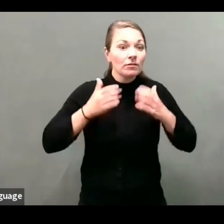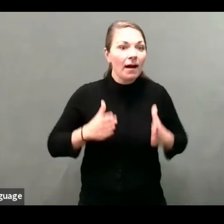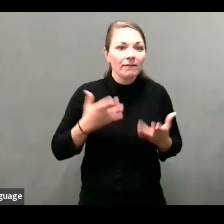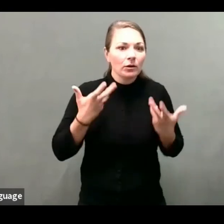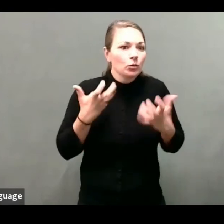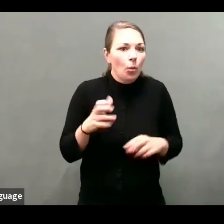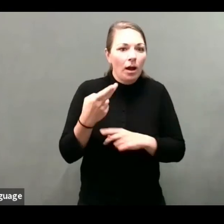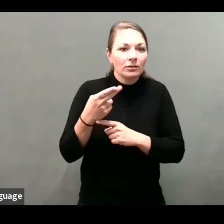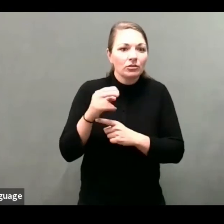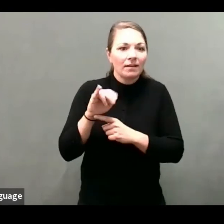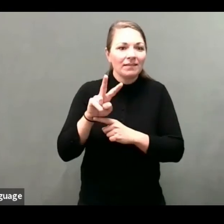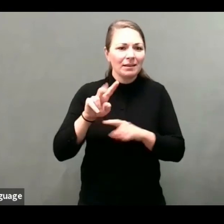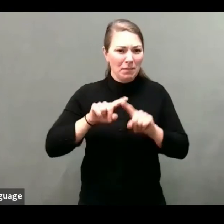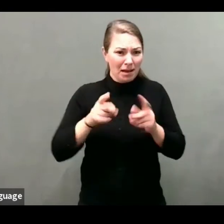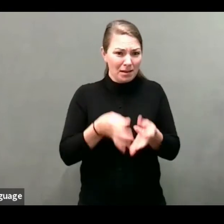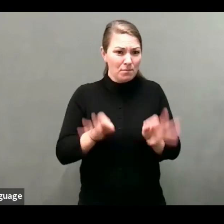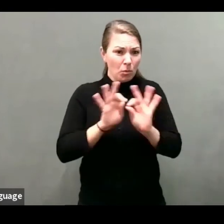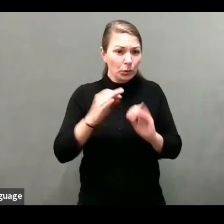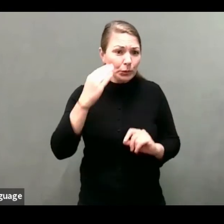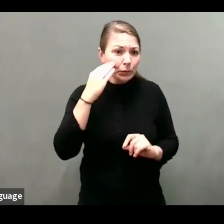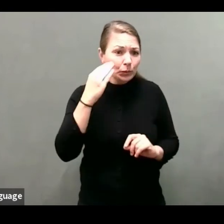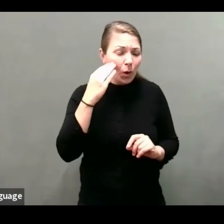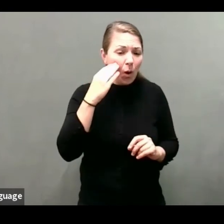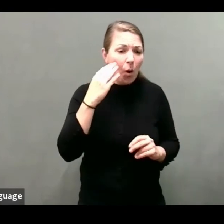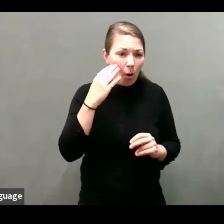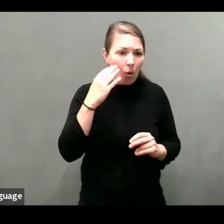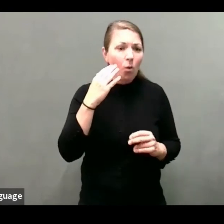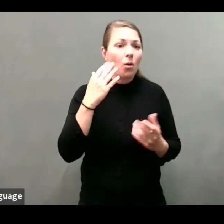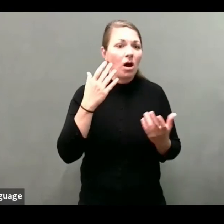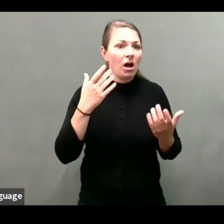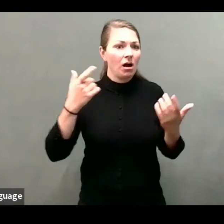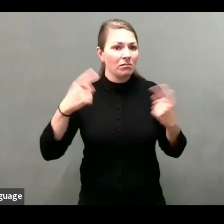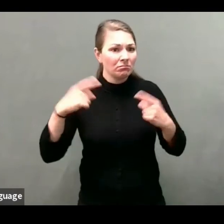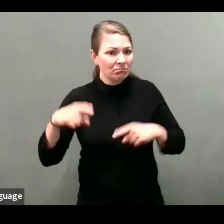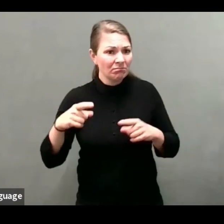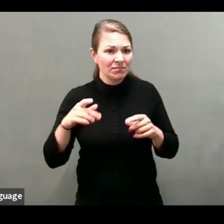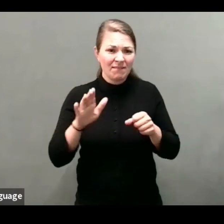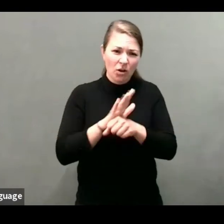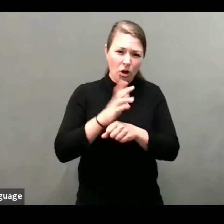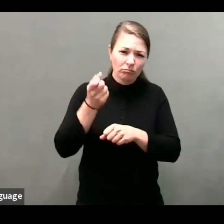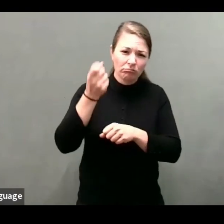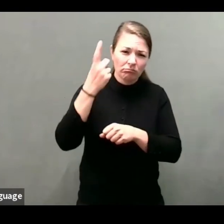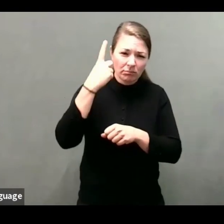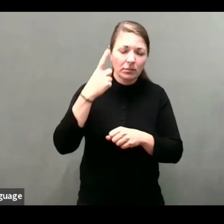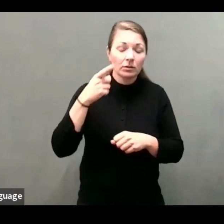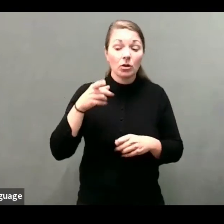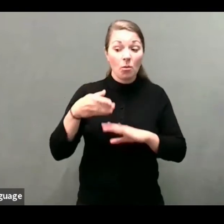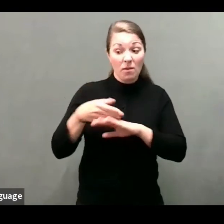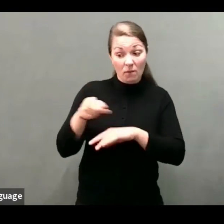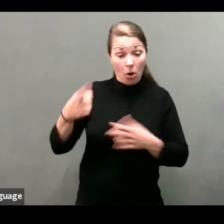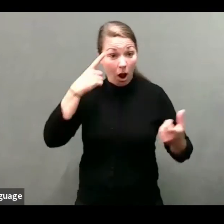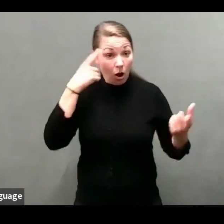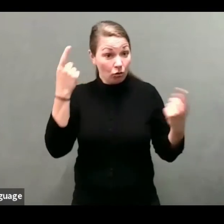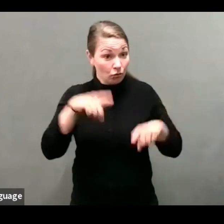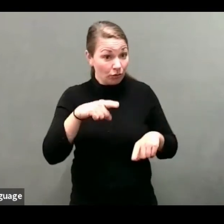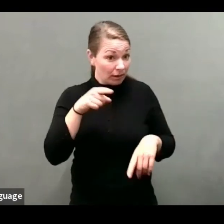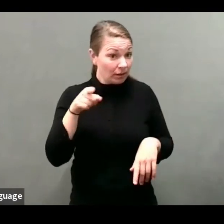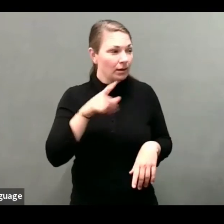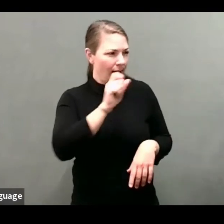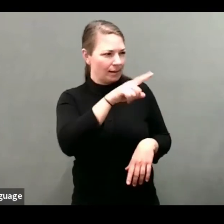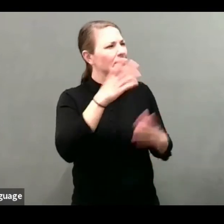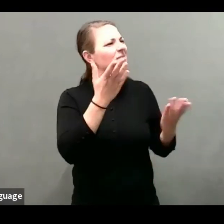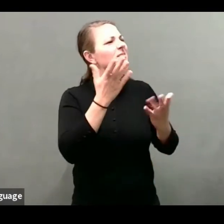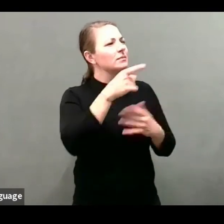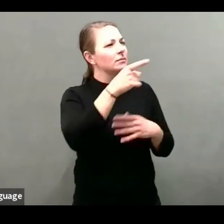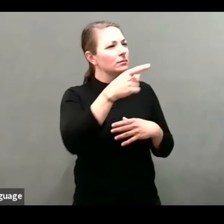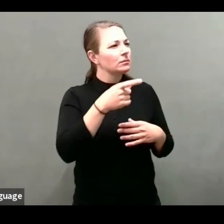maybe before the survivor decides, could you just explain what that looks like how long this is take, what are the potential